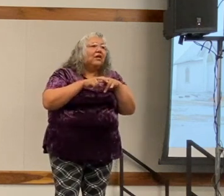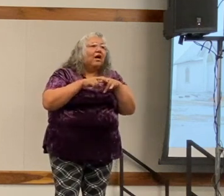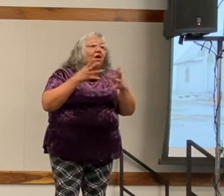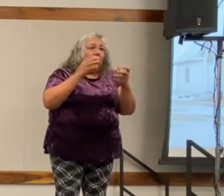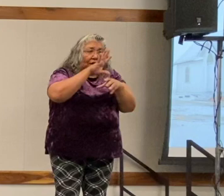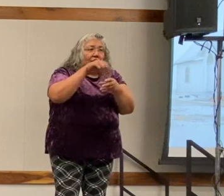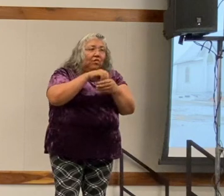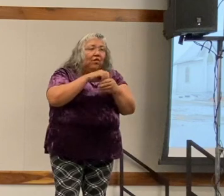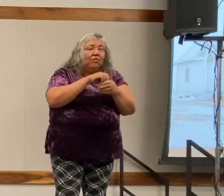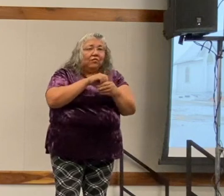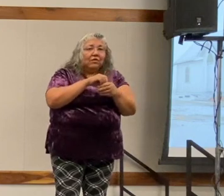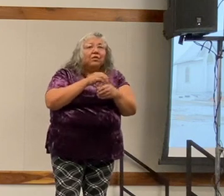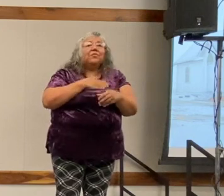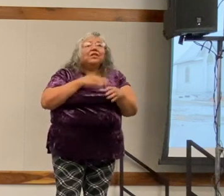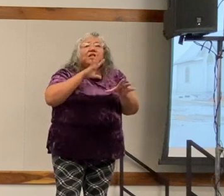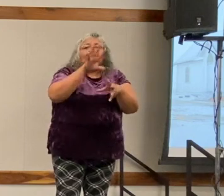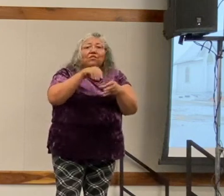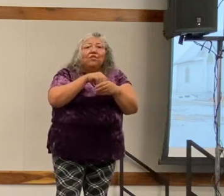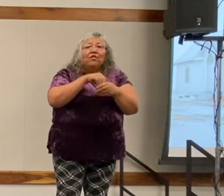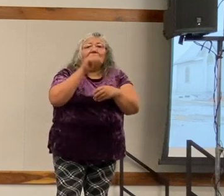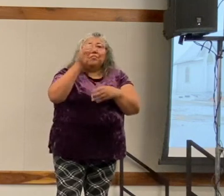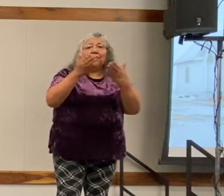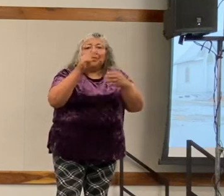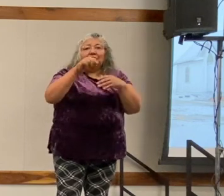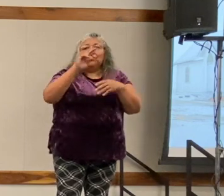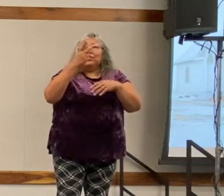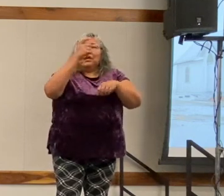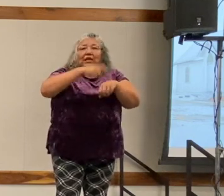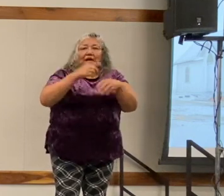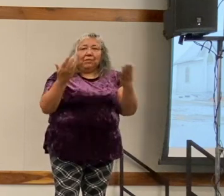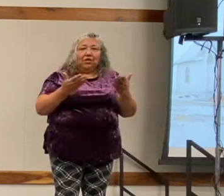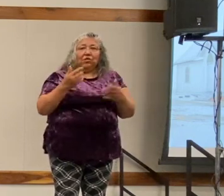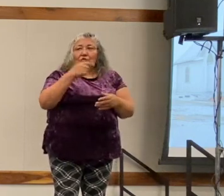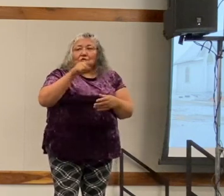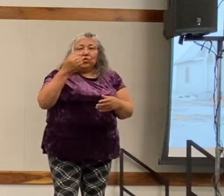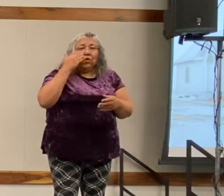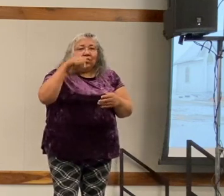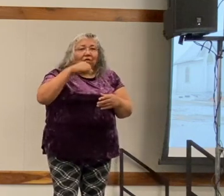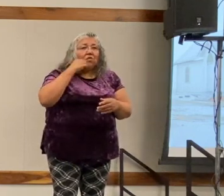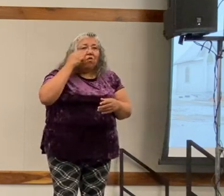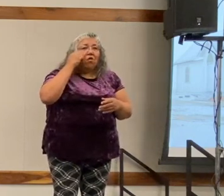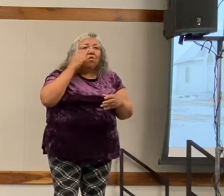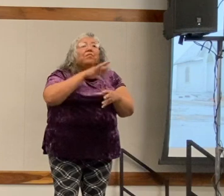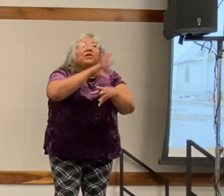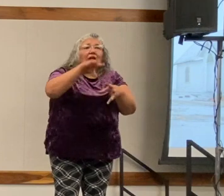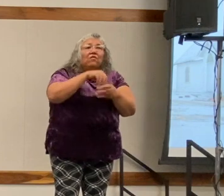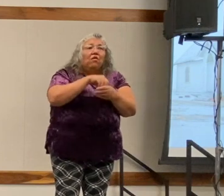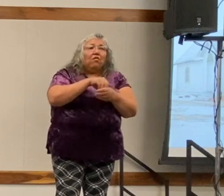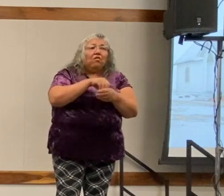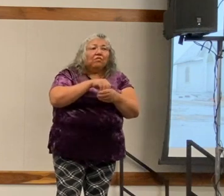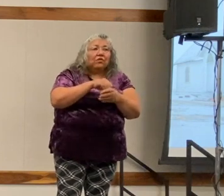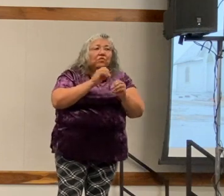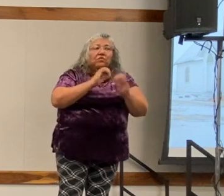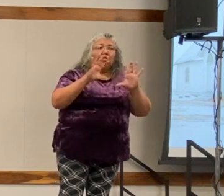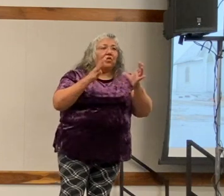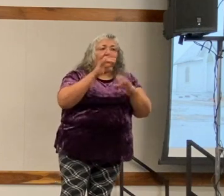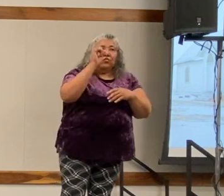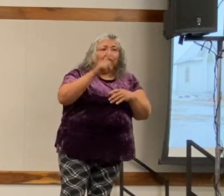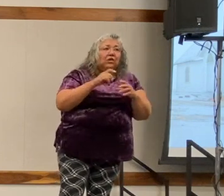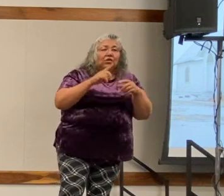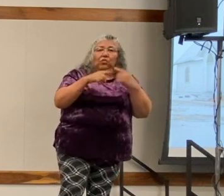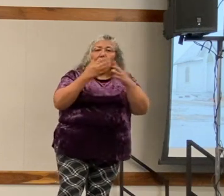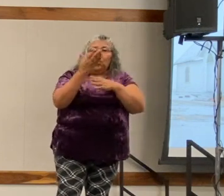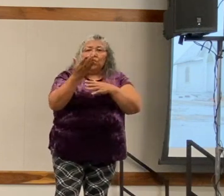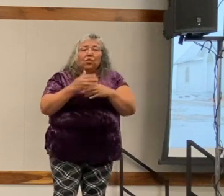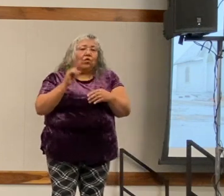get involved, then get involved. Maybe this is your second time here and you know that this is home, get involved. There's no classes that you need to go